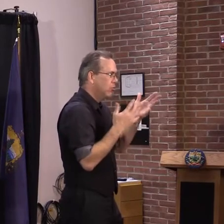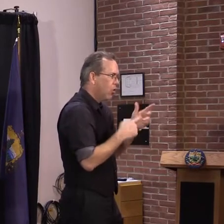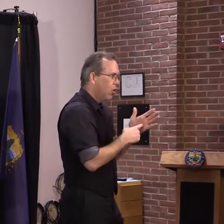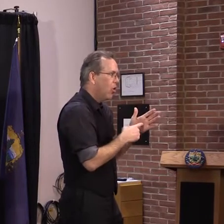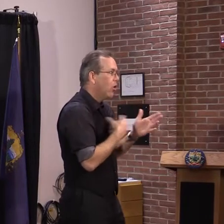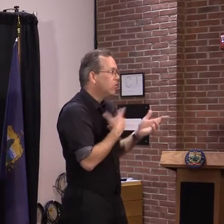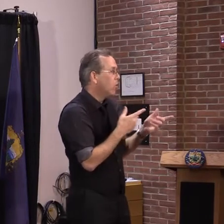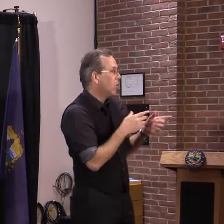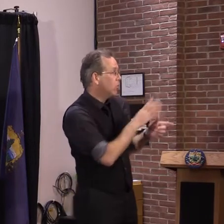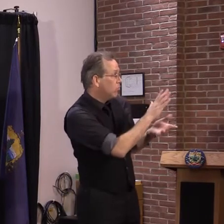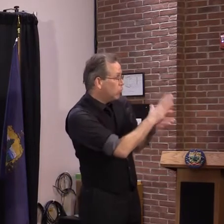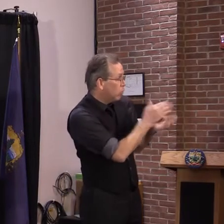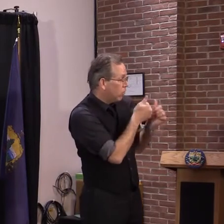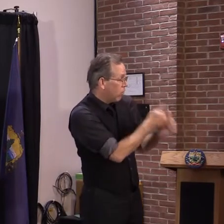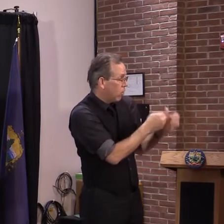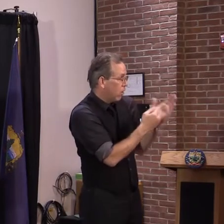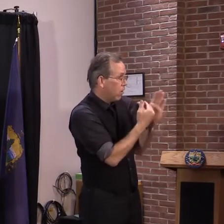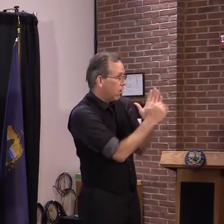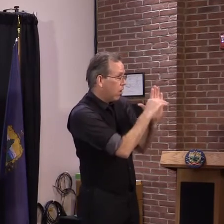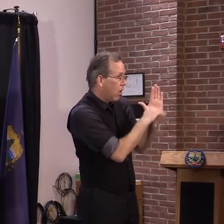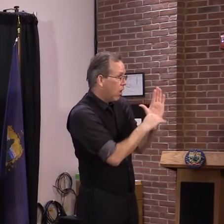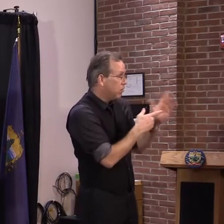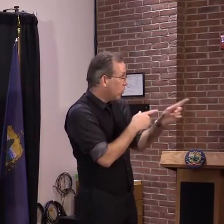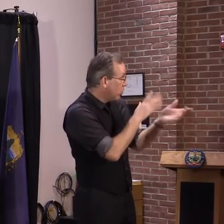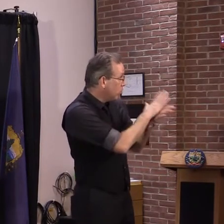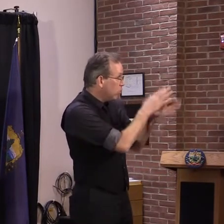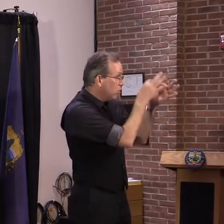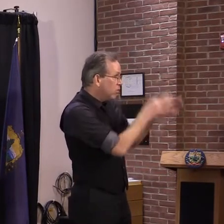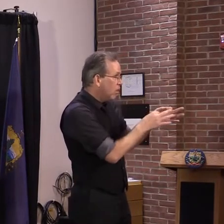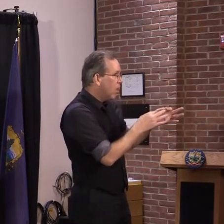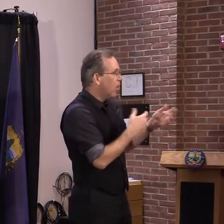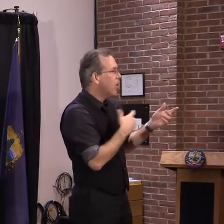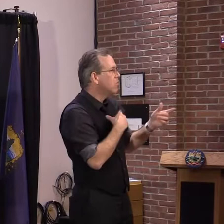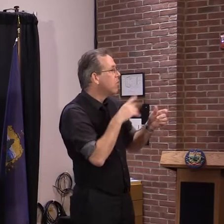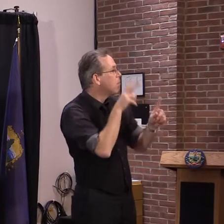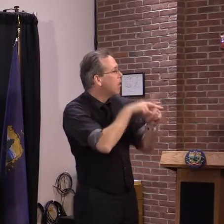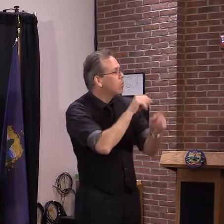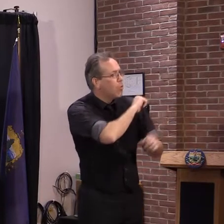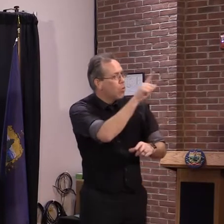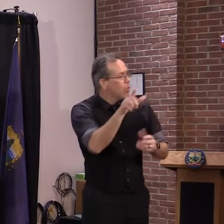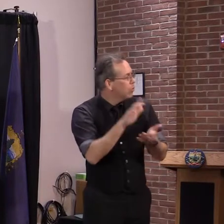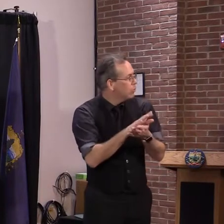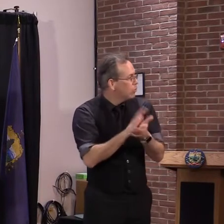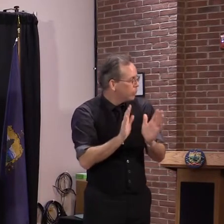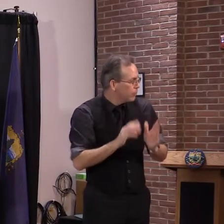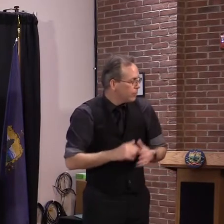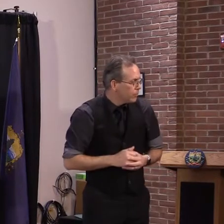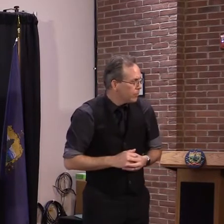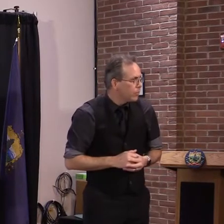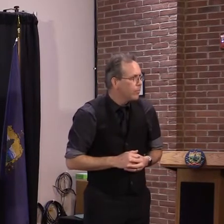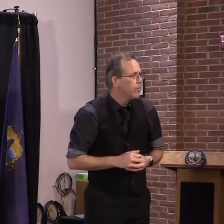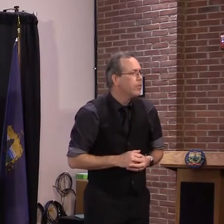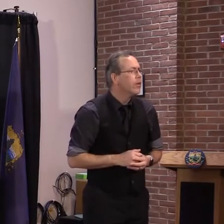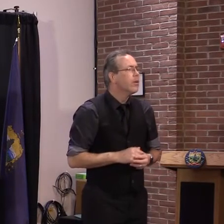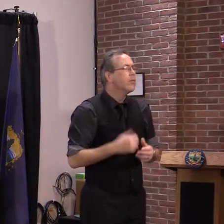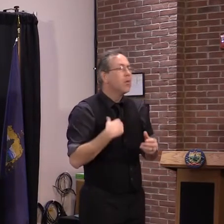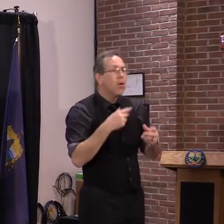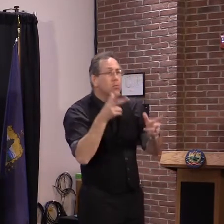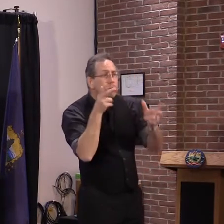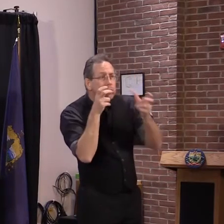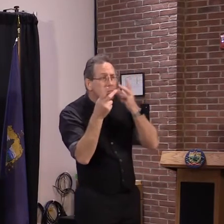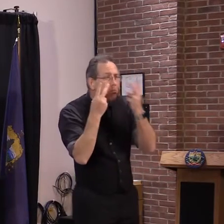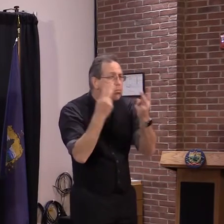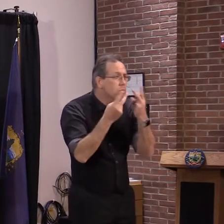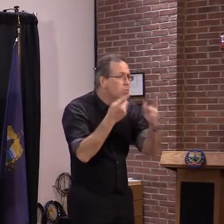won't be targeted to one specific district. It's overall what we've heard, what we've seen, and what we can do now in